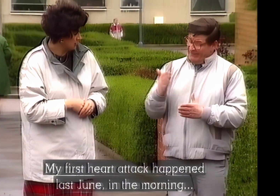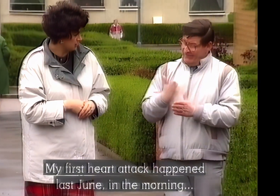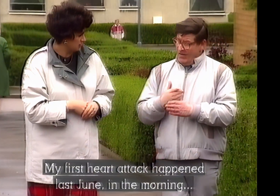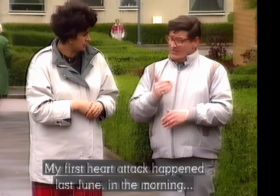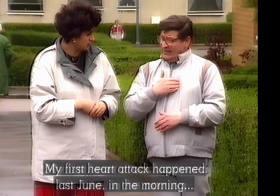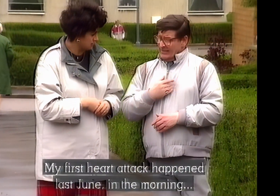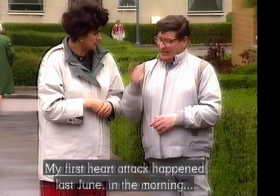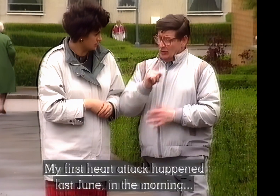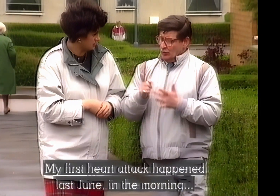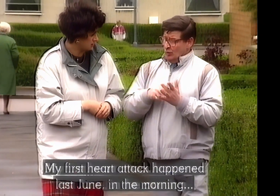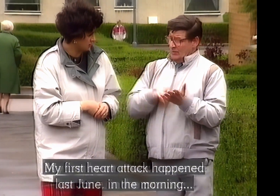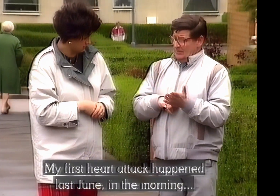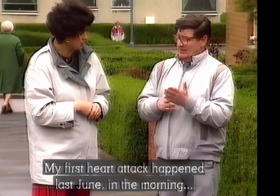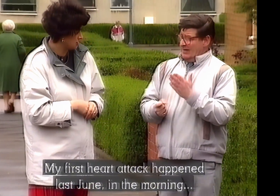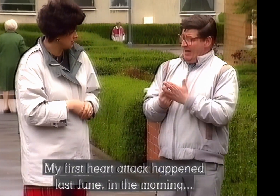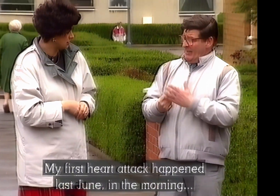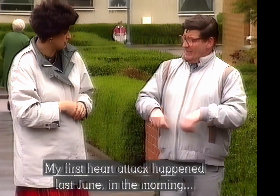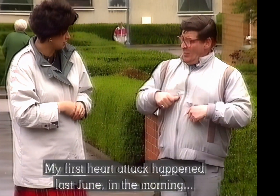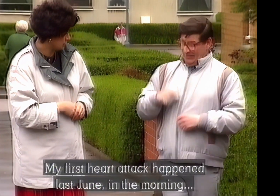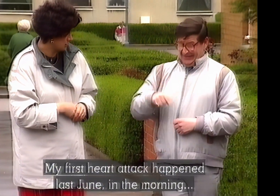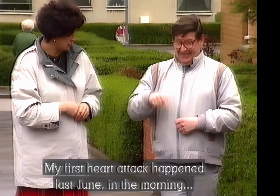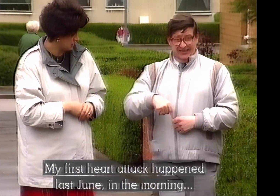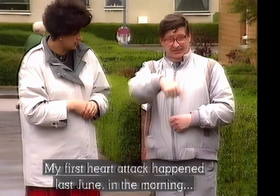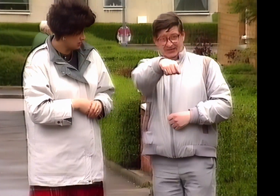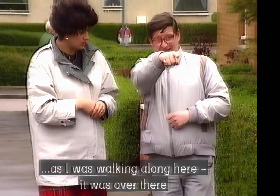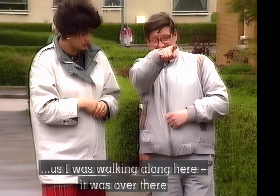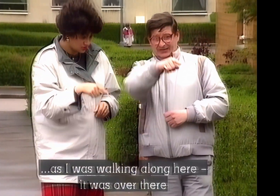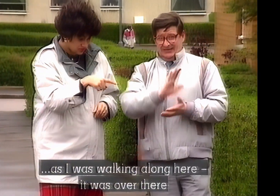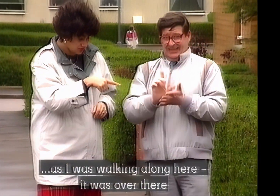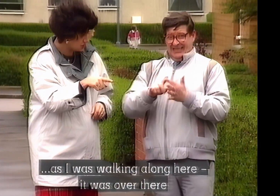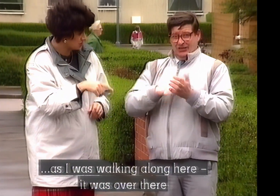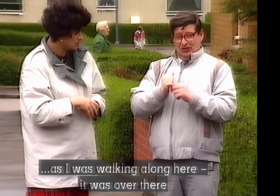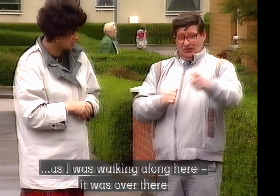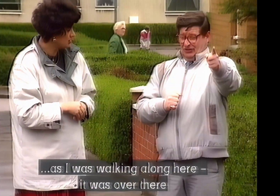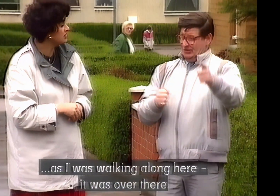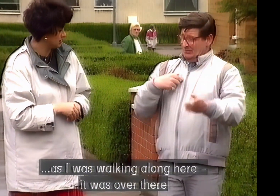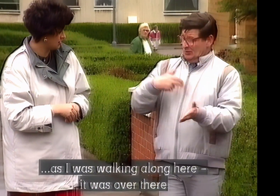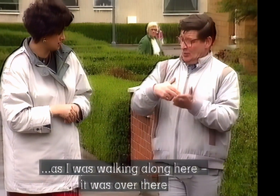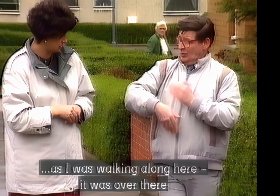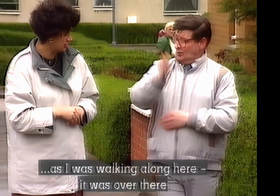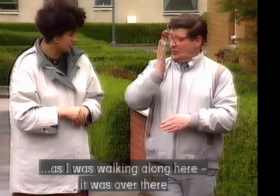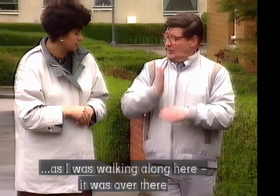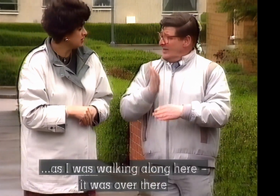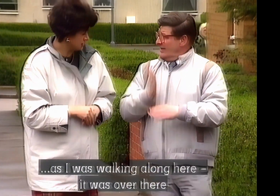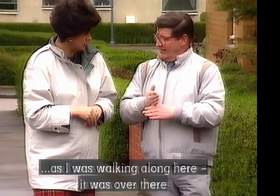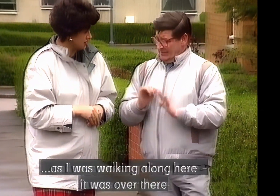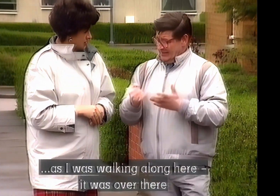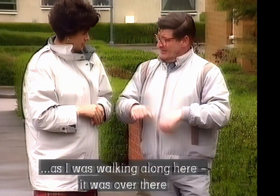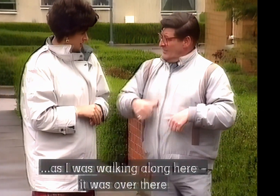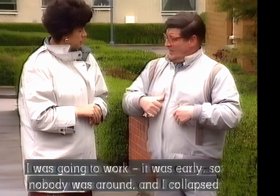My first heart attack happened last June in the morning, as I was walking along here. It was over there on the hedge. I was